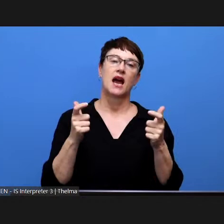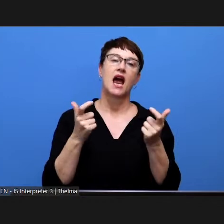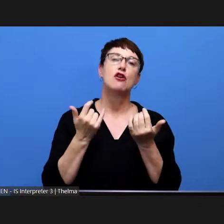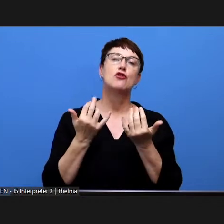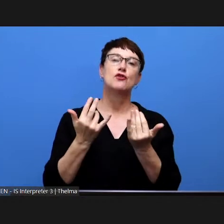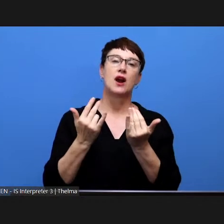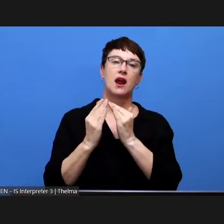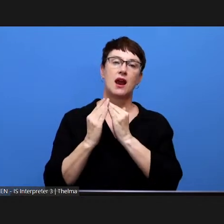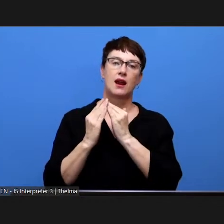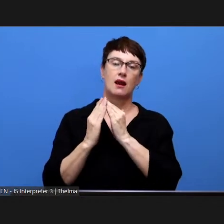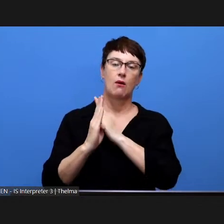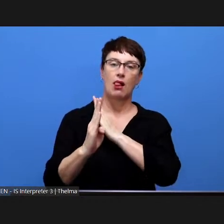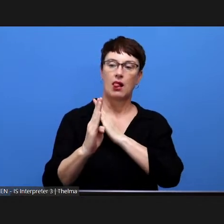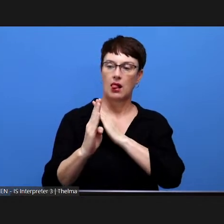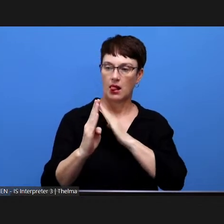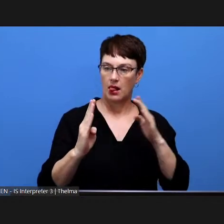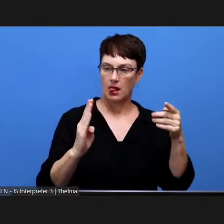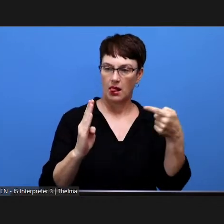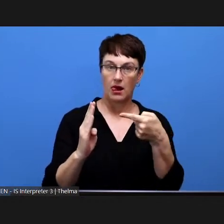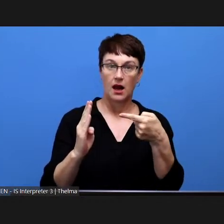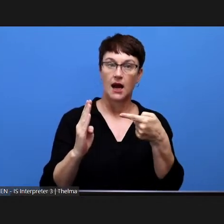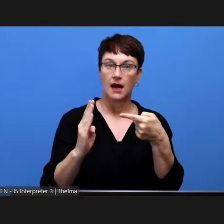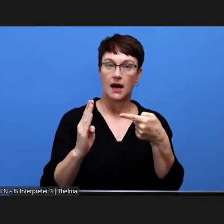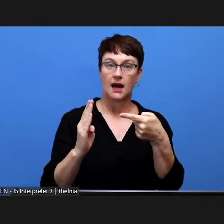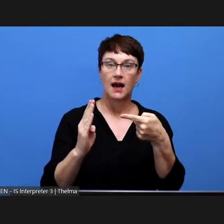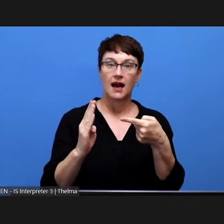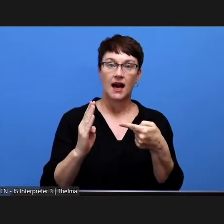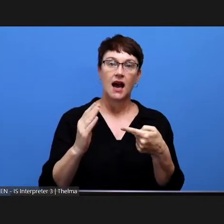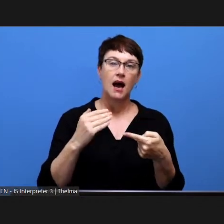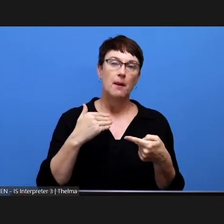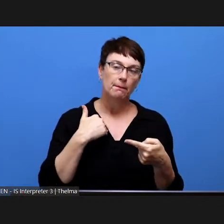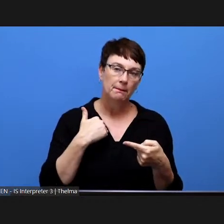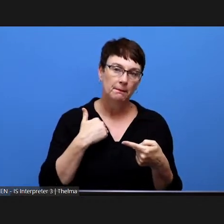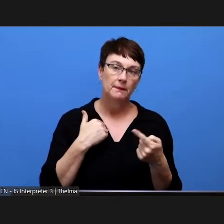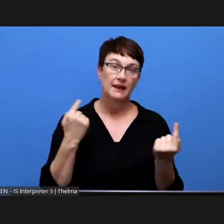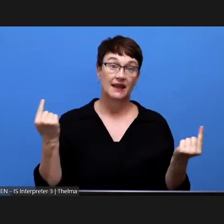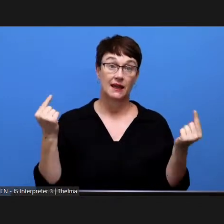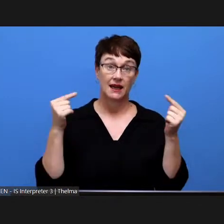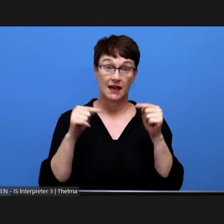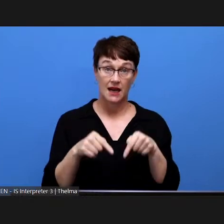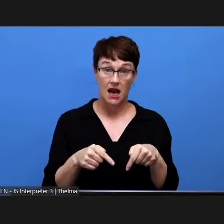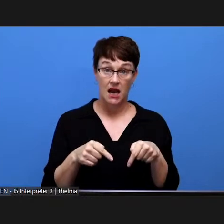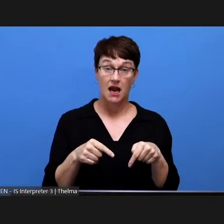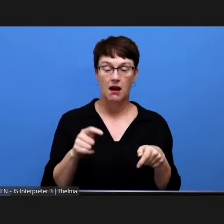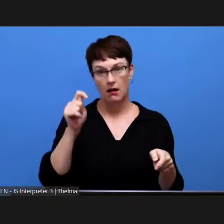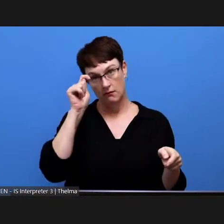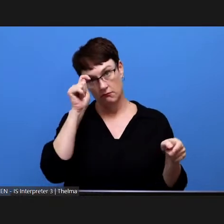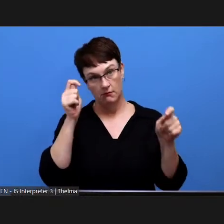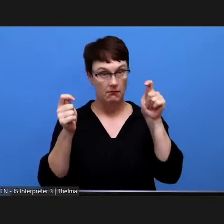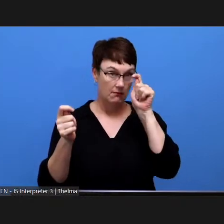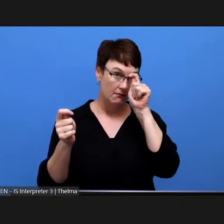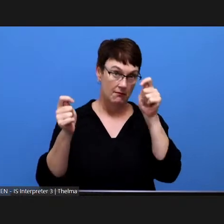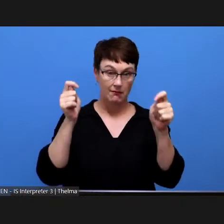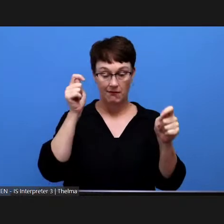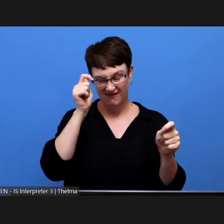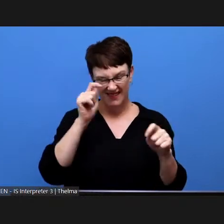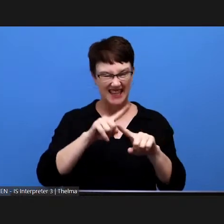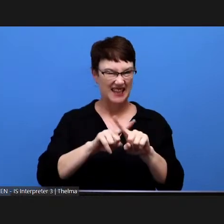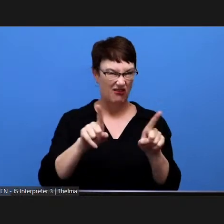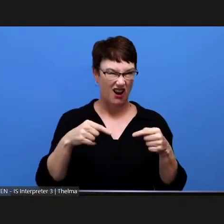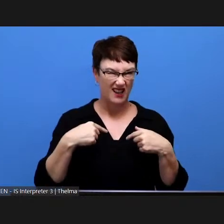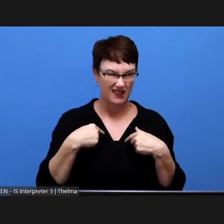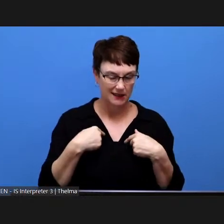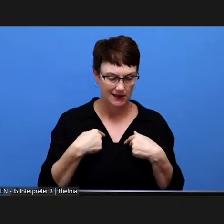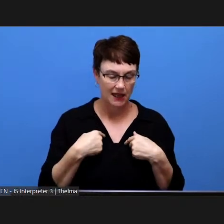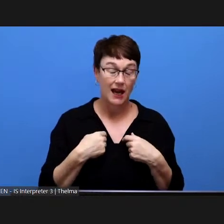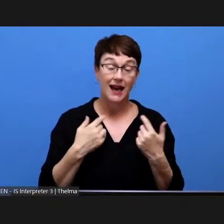these discussions. Like we are right here in Niamey. If you walk down here by the river Niger, have you